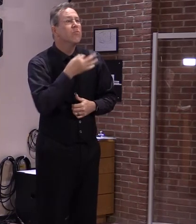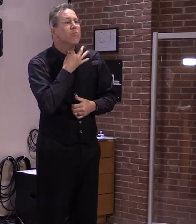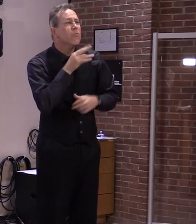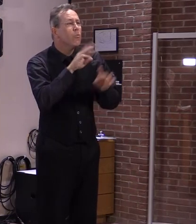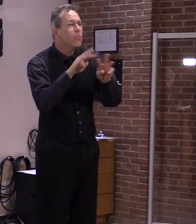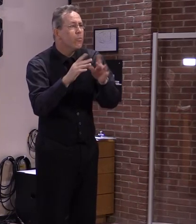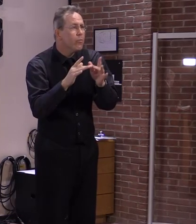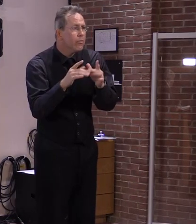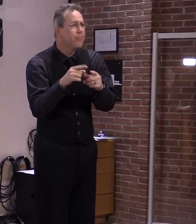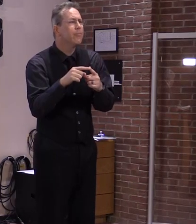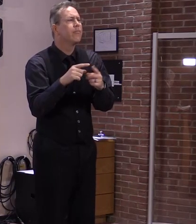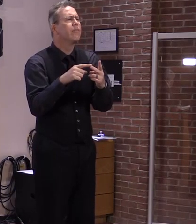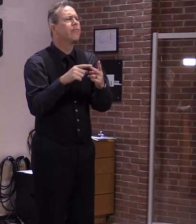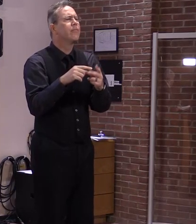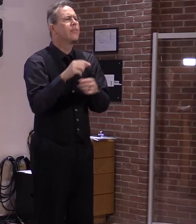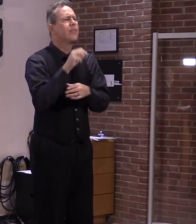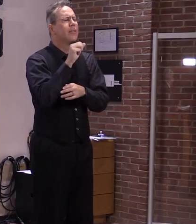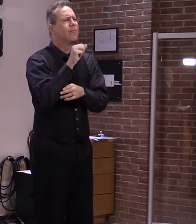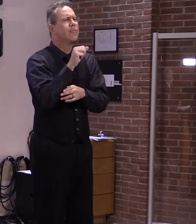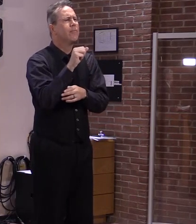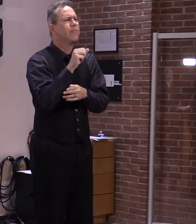accd.vermont.gov/vaccine or